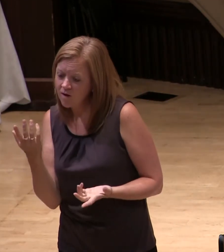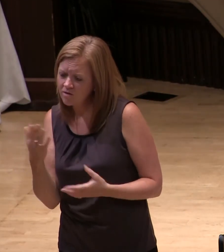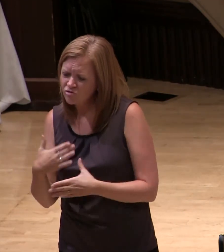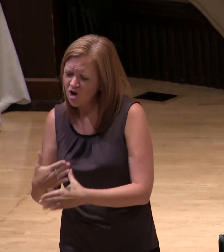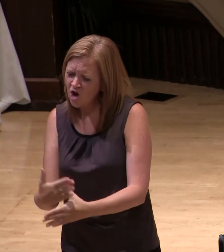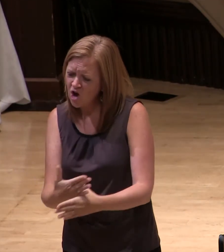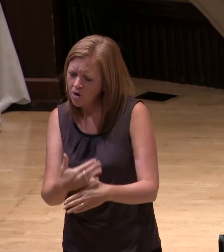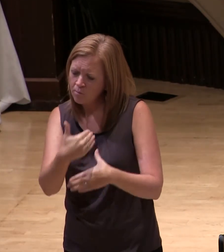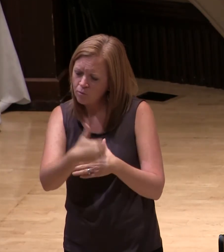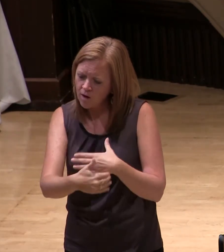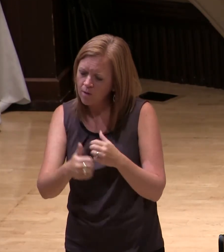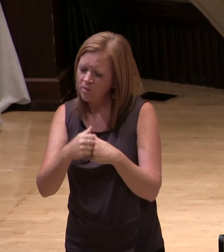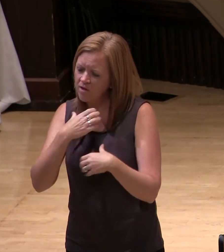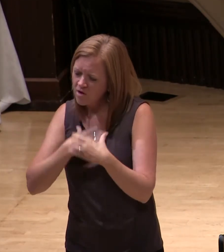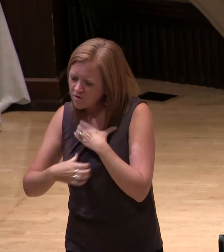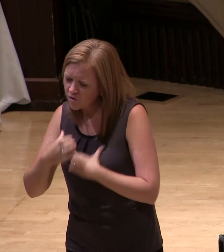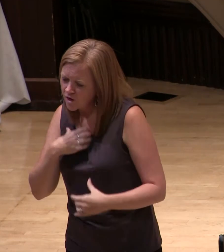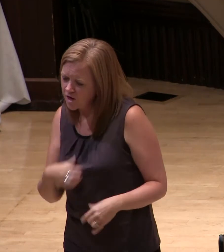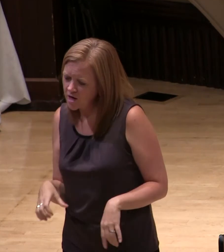your bread with the hungry.